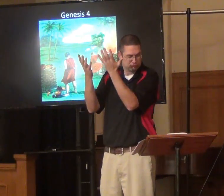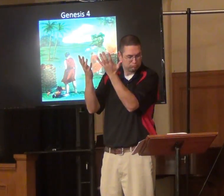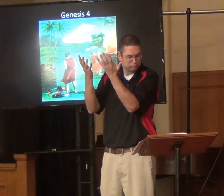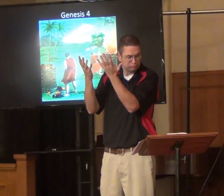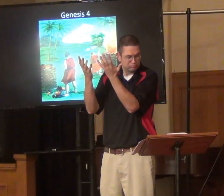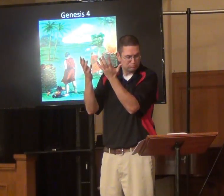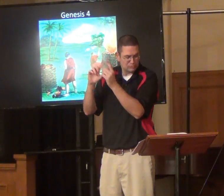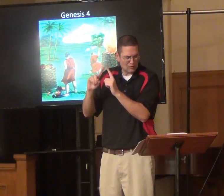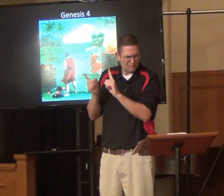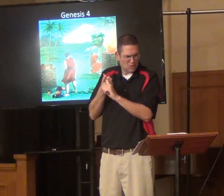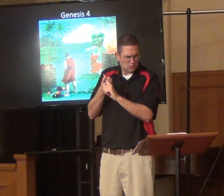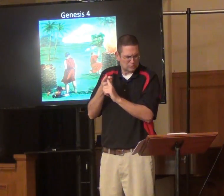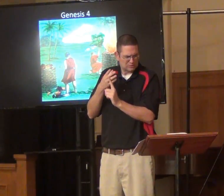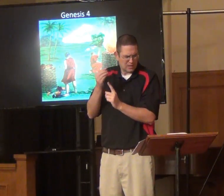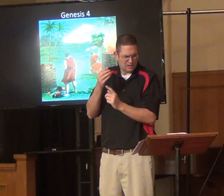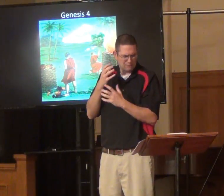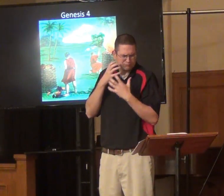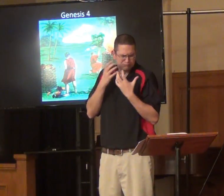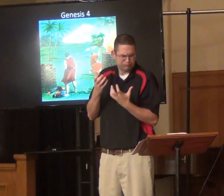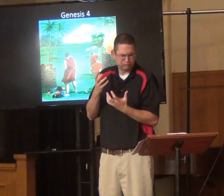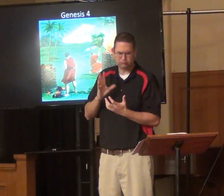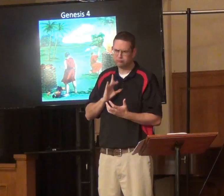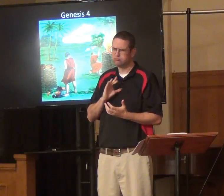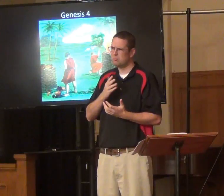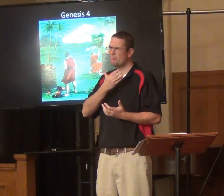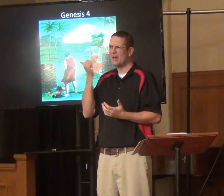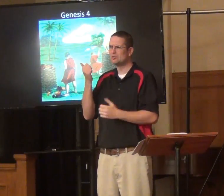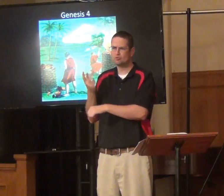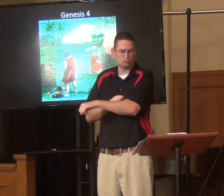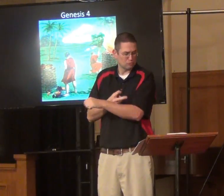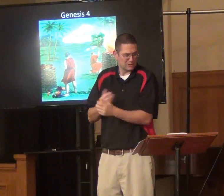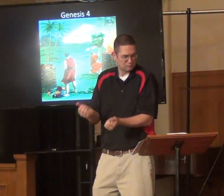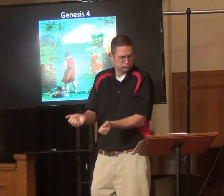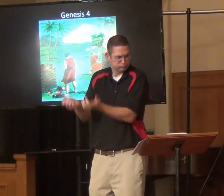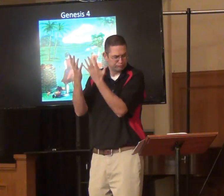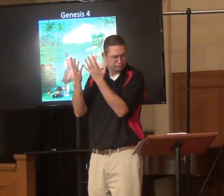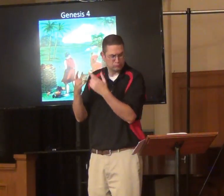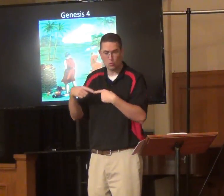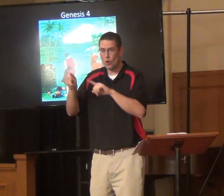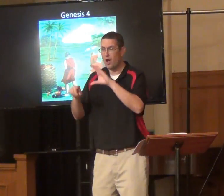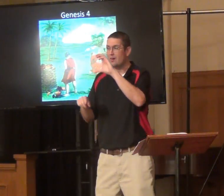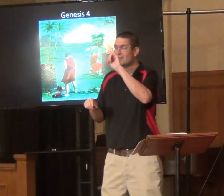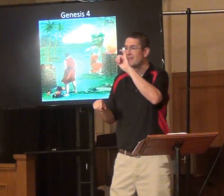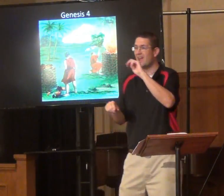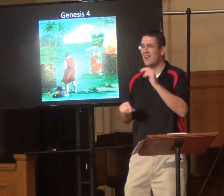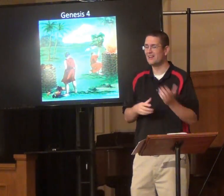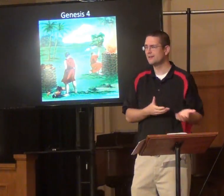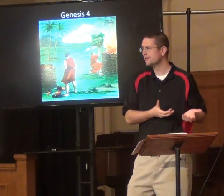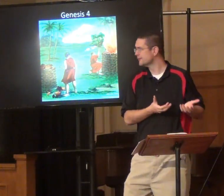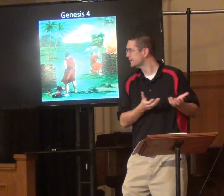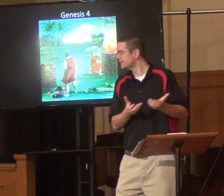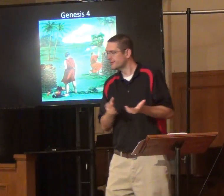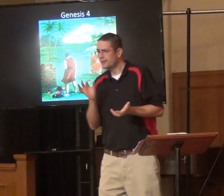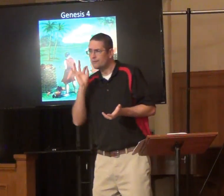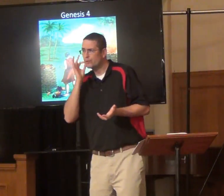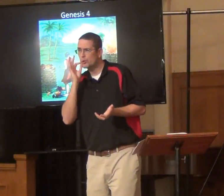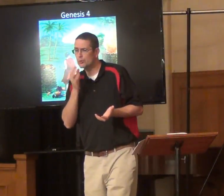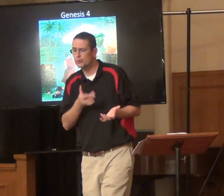to sacrifice to God, a very fat, the best sheep that he had, while Cain just